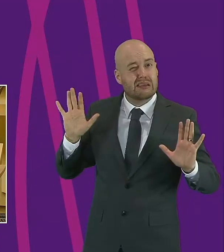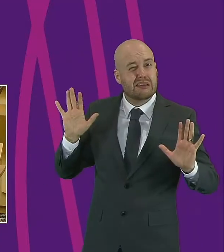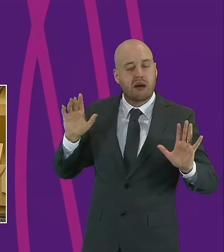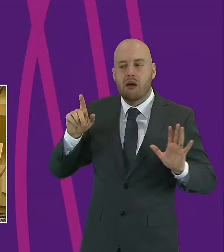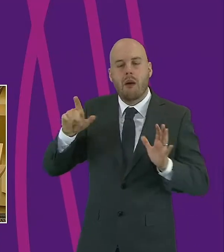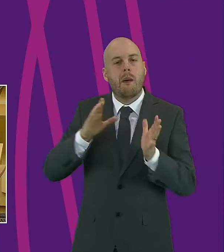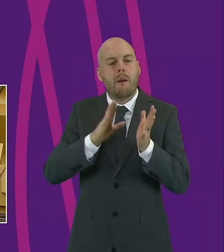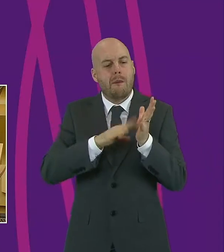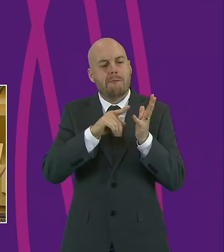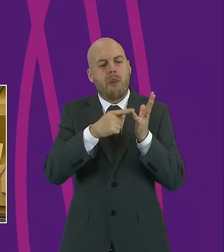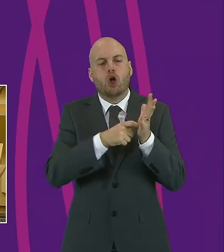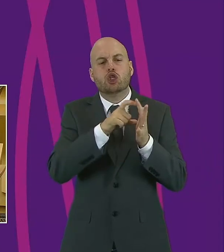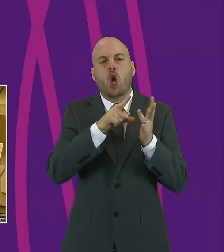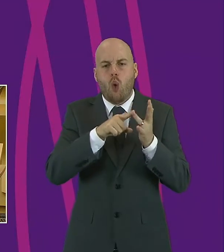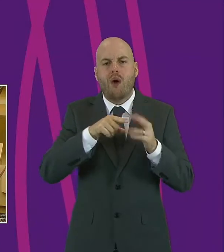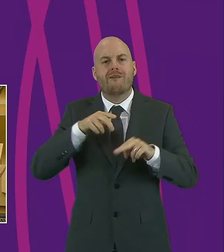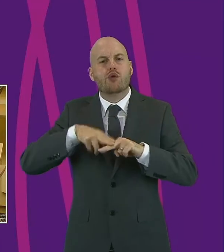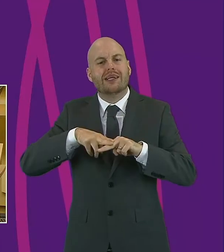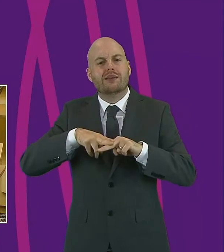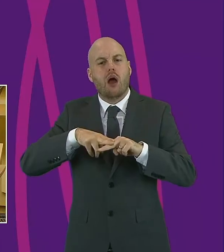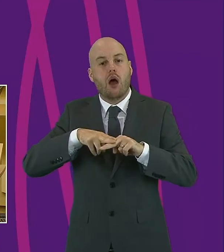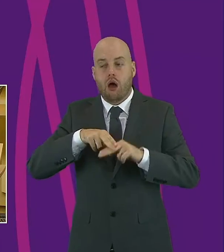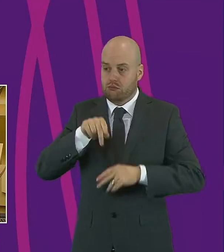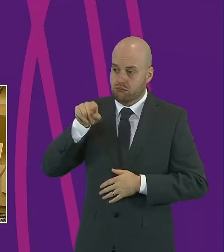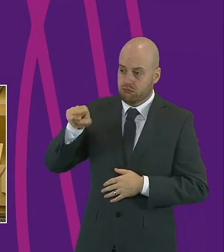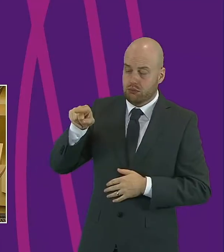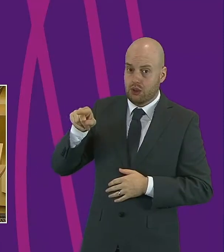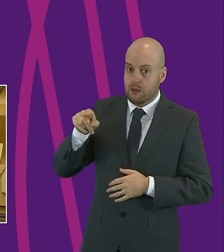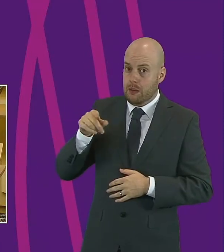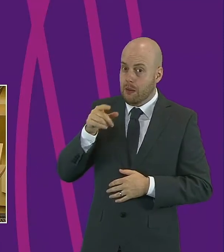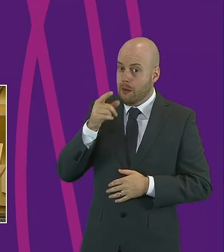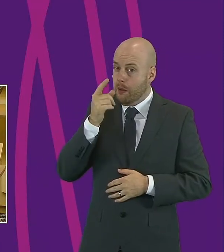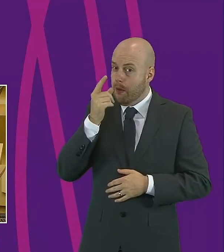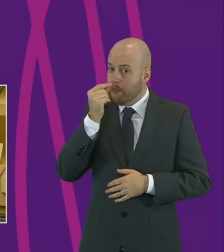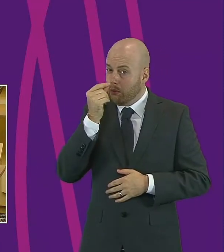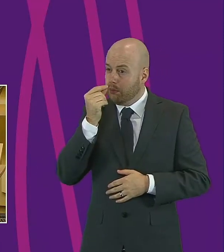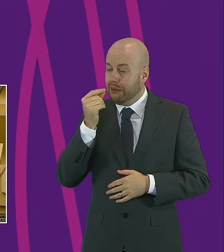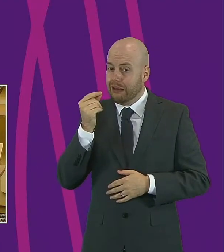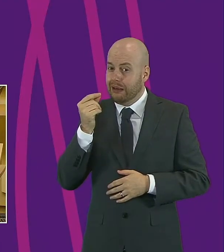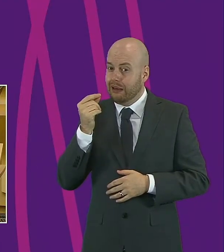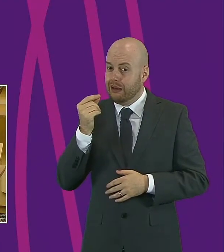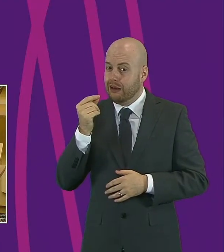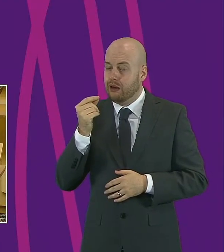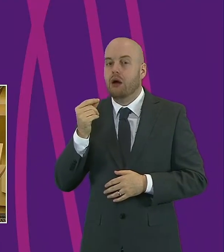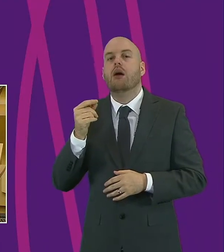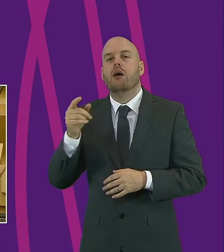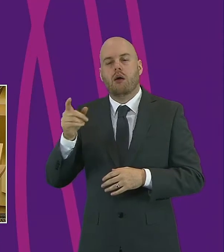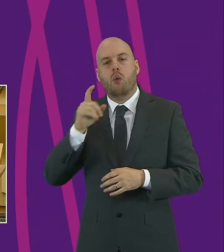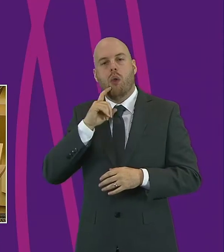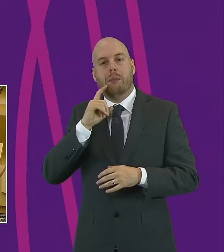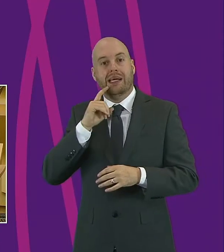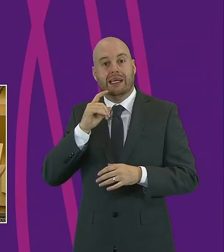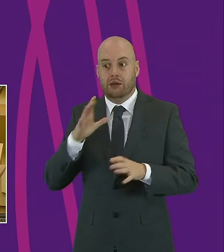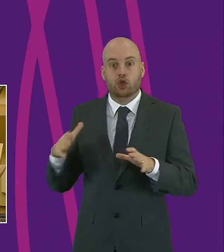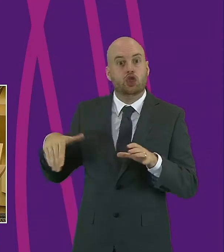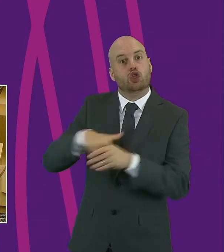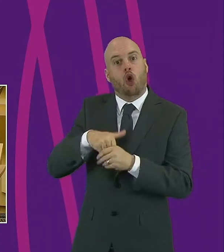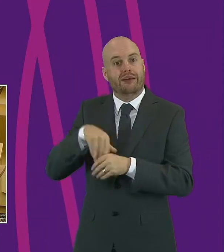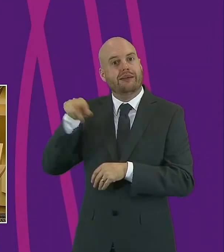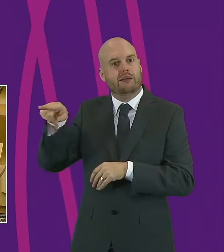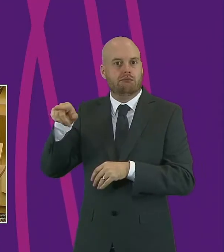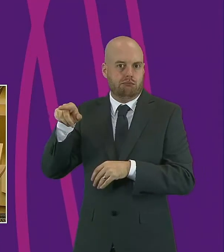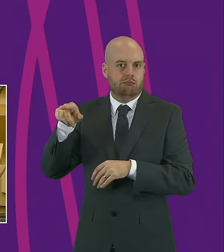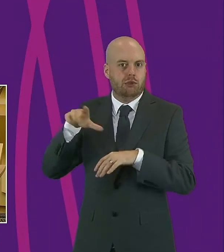Fraser is, as I understand it, already or about to be a formal member of this committee, and within hours of it having its